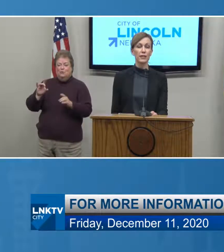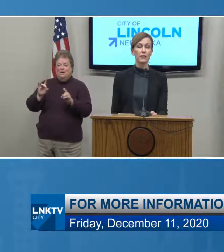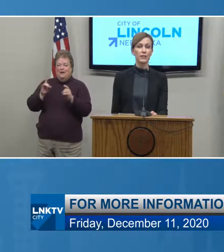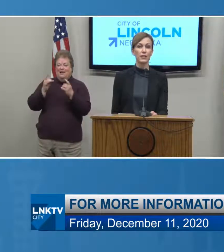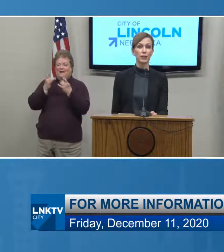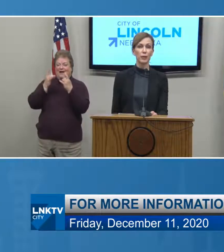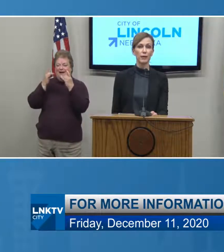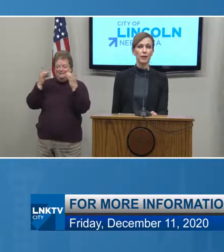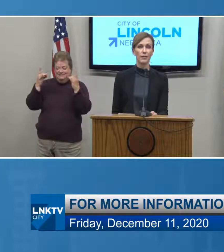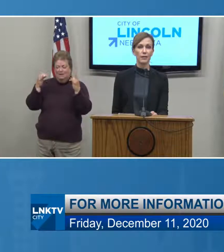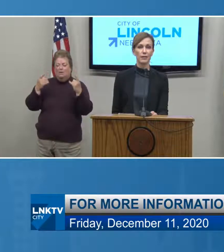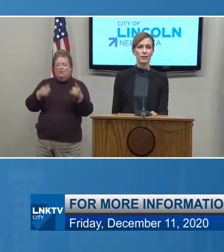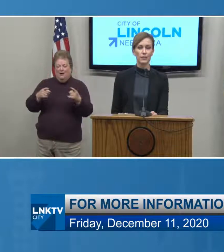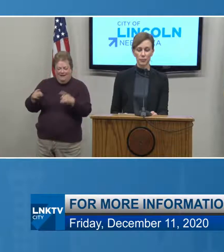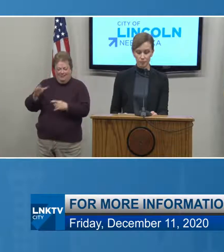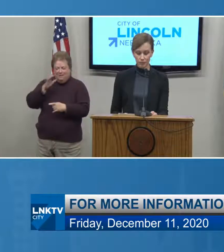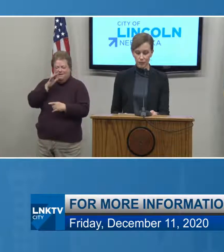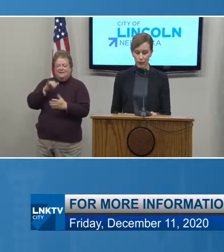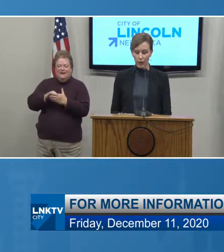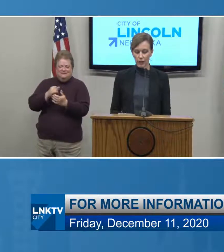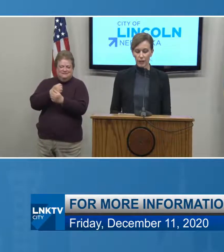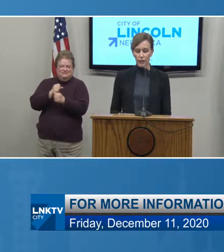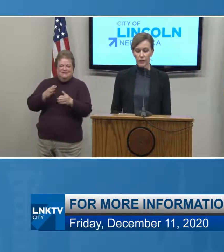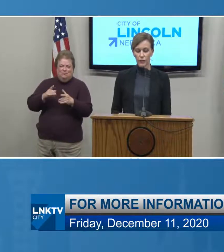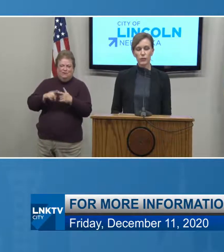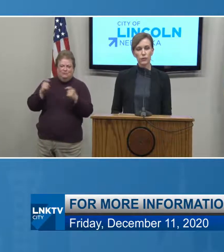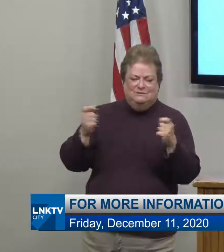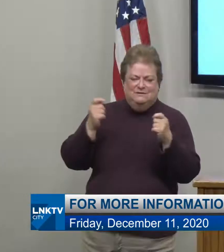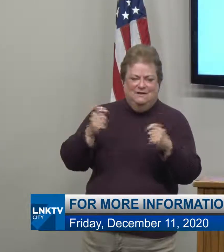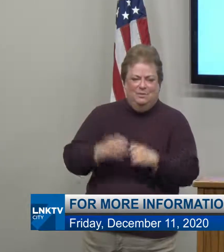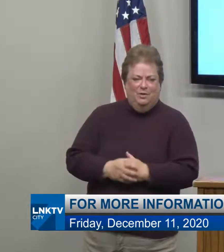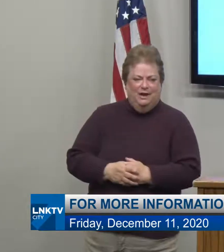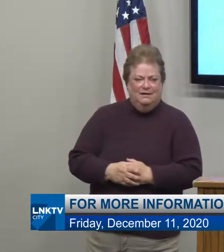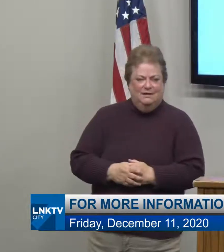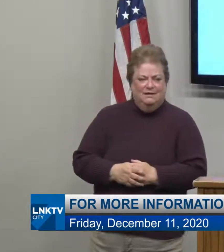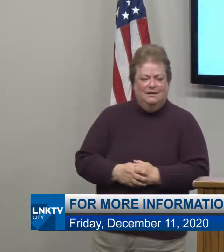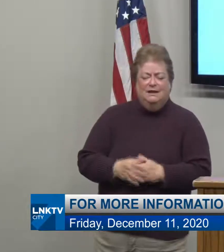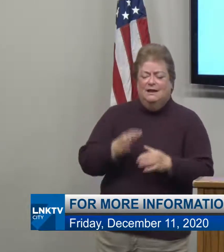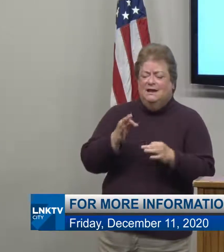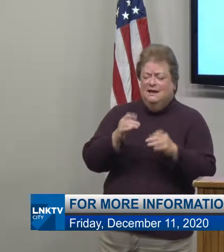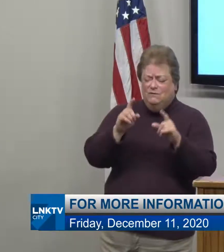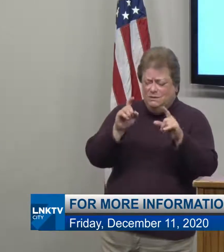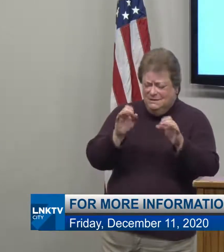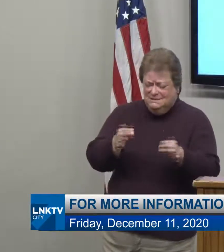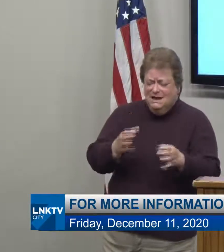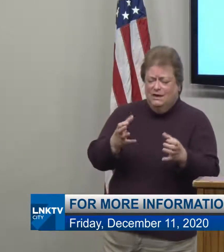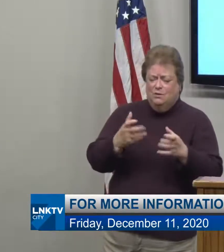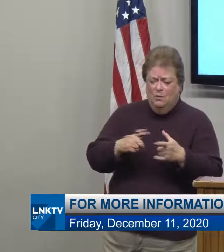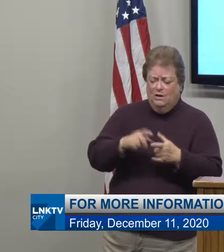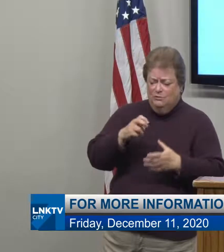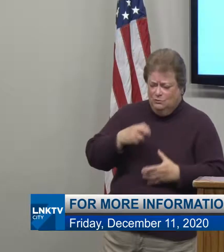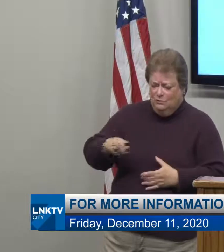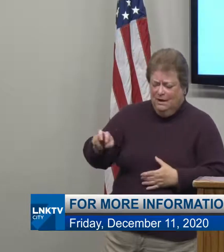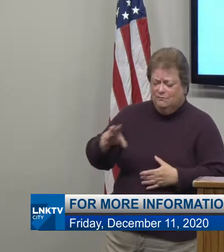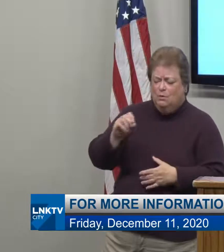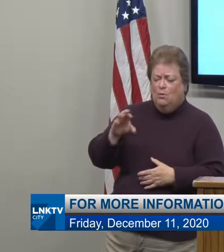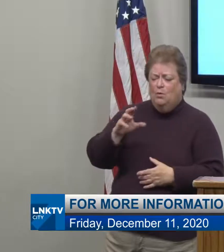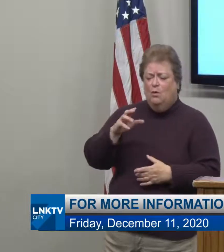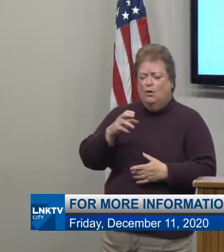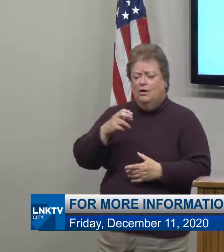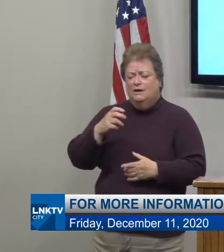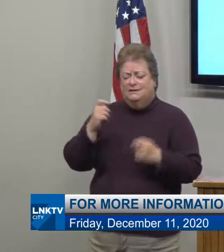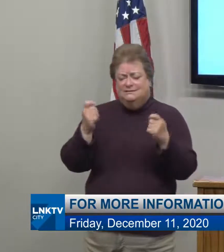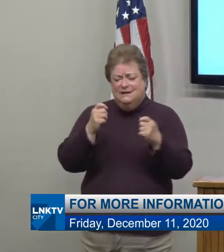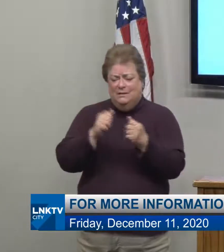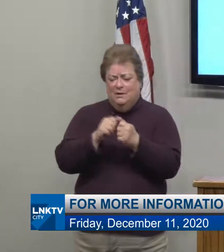way to safely celebrate the holiday season. If you do choose to travel or celebrate with people from outside your household, which